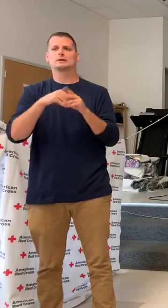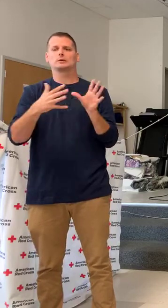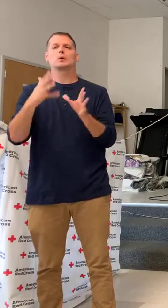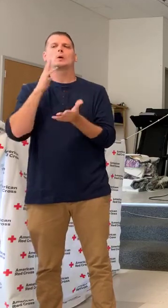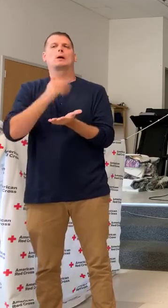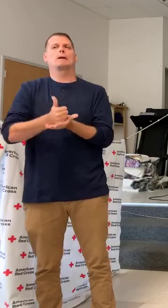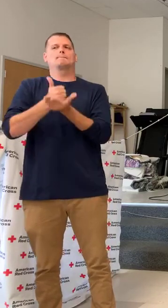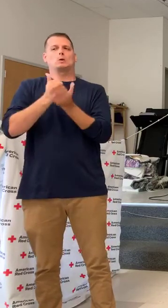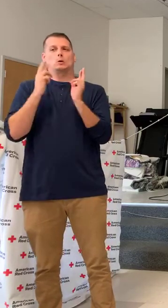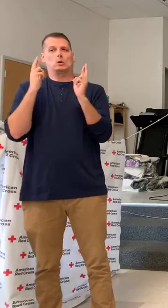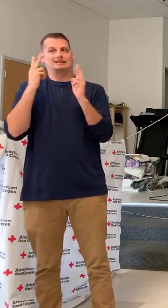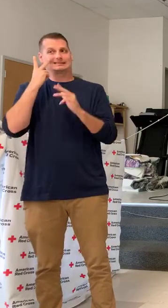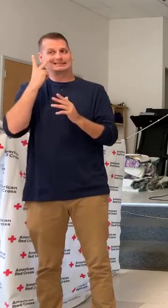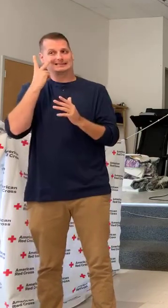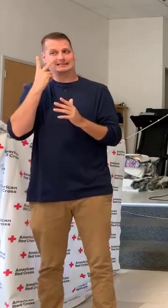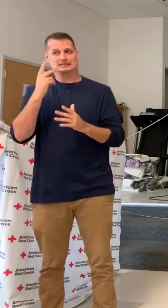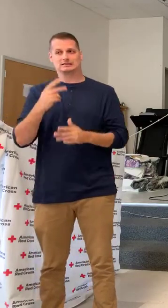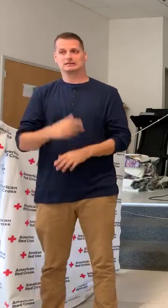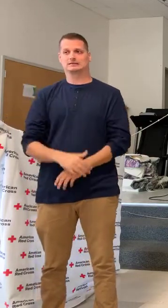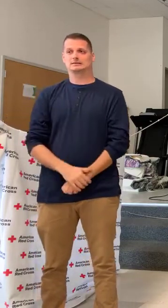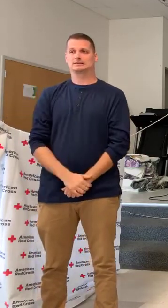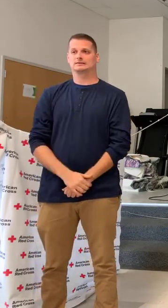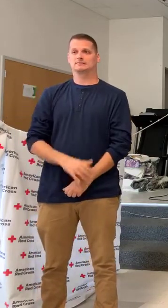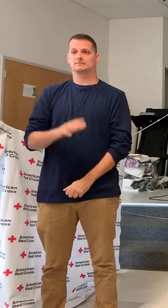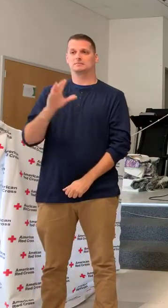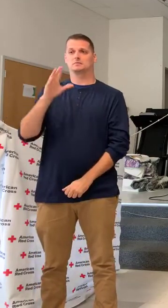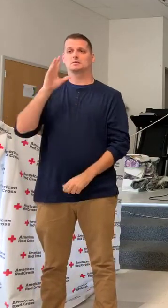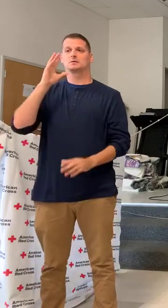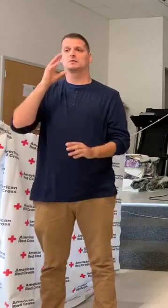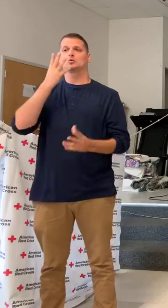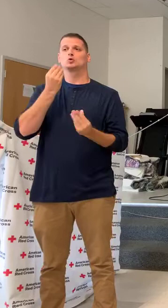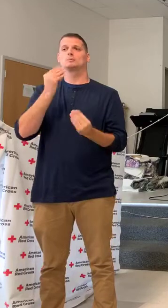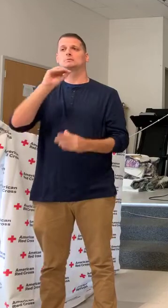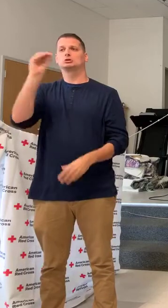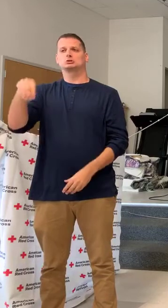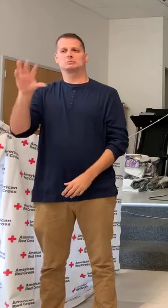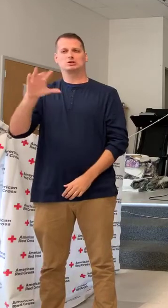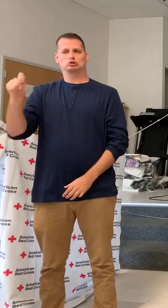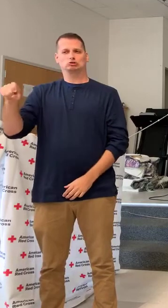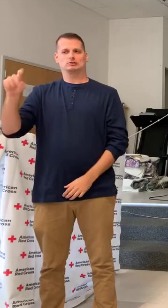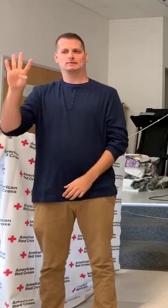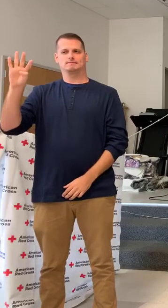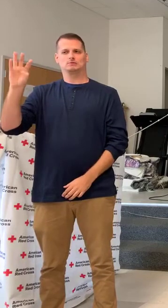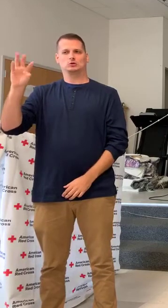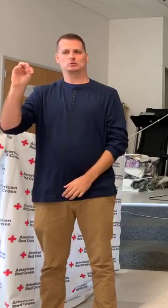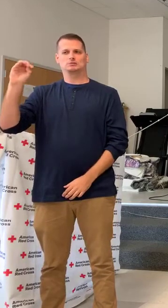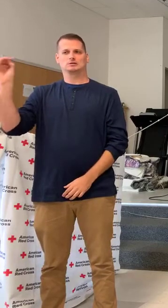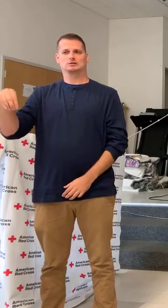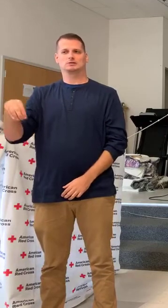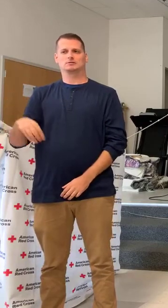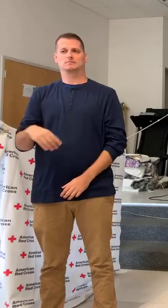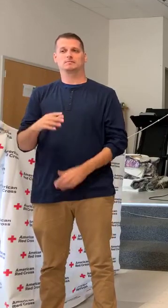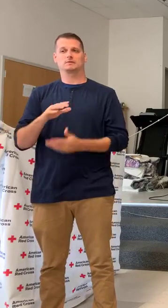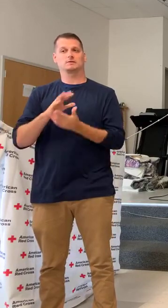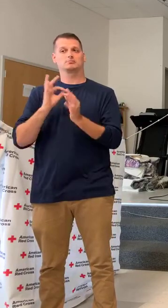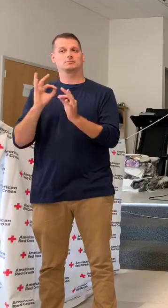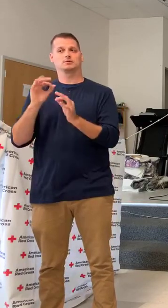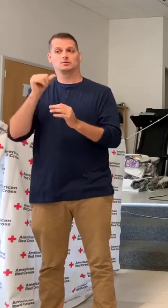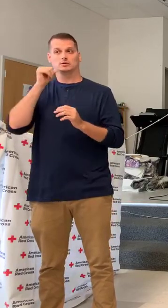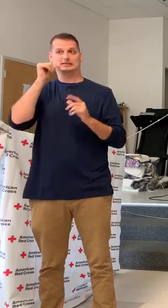going to be right around 40%, which is considerably higher than yesterday's, which was in the mid-20s. So that's going to be a bit of a change for us as